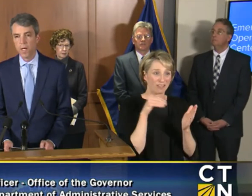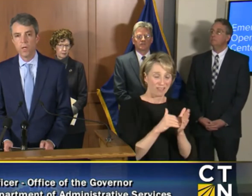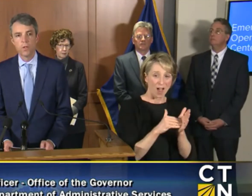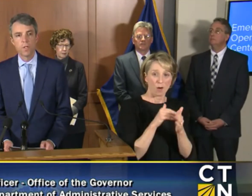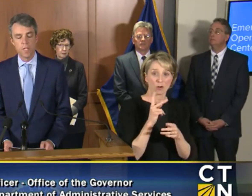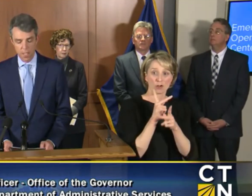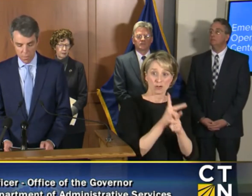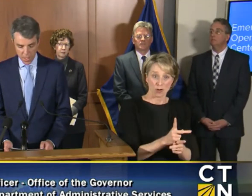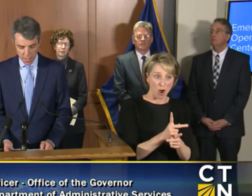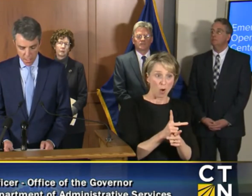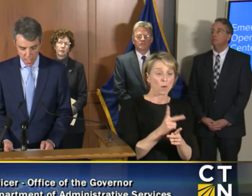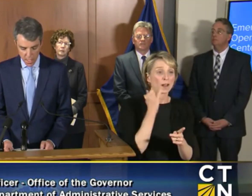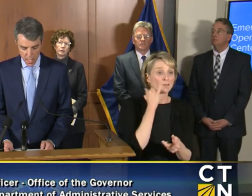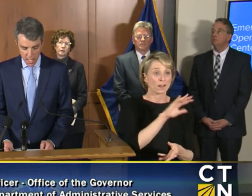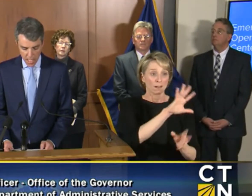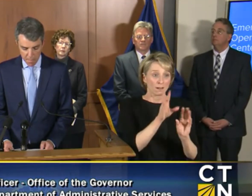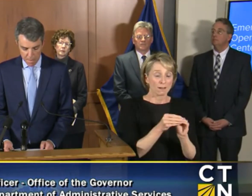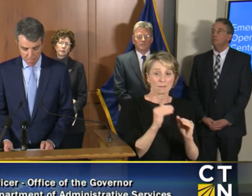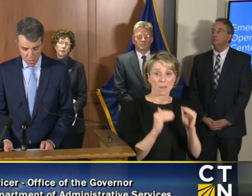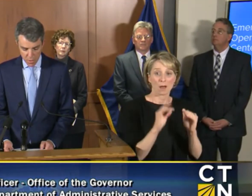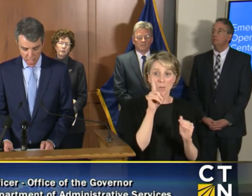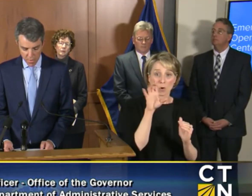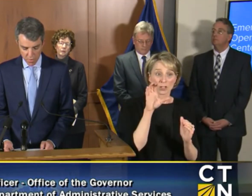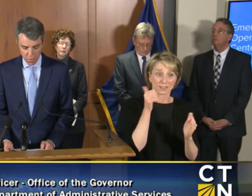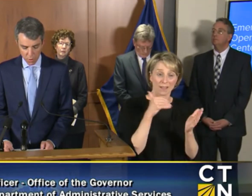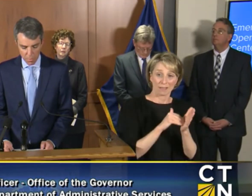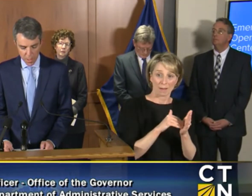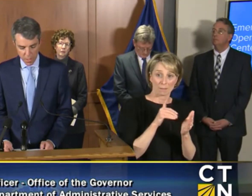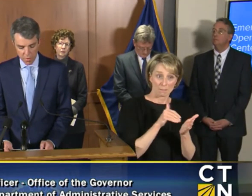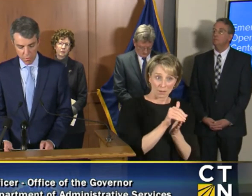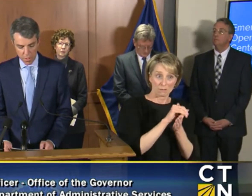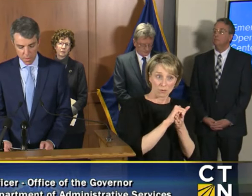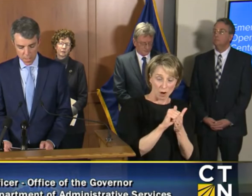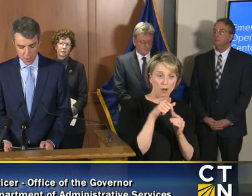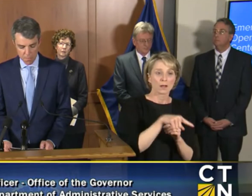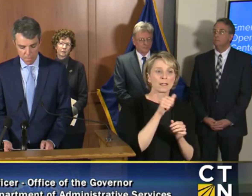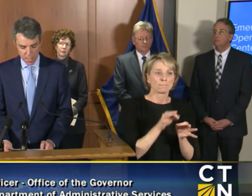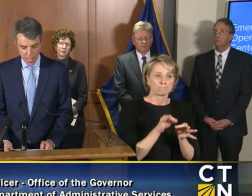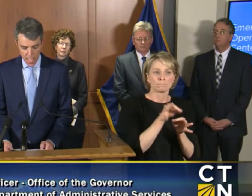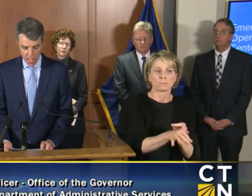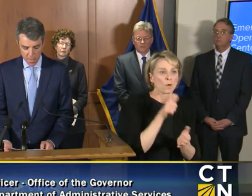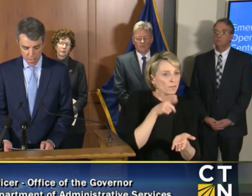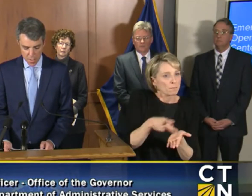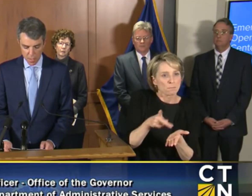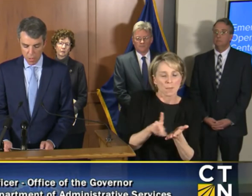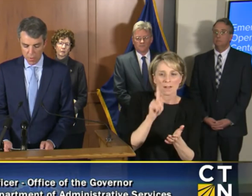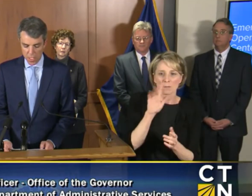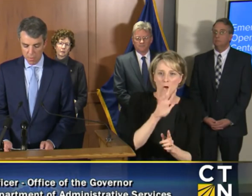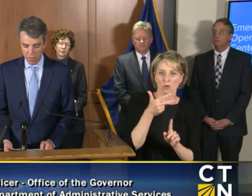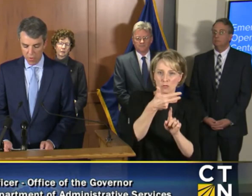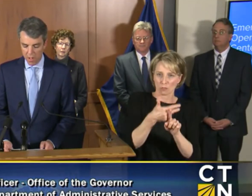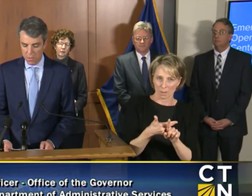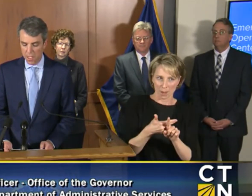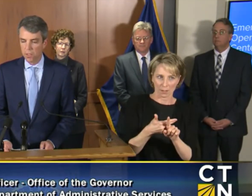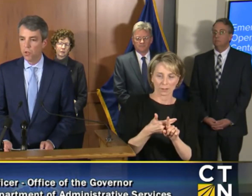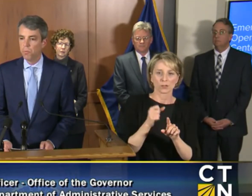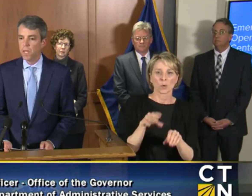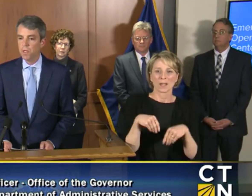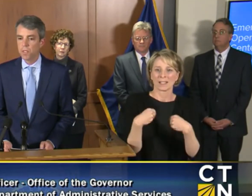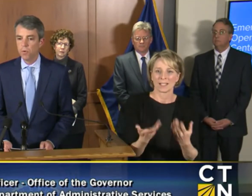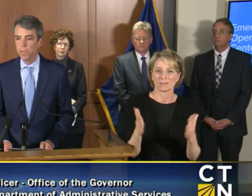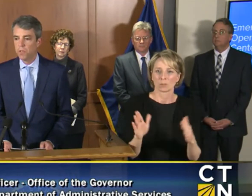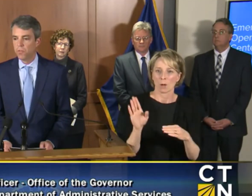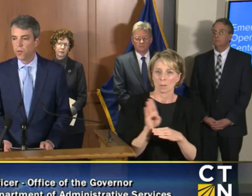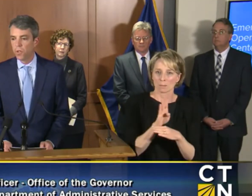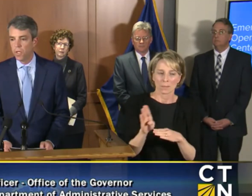balance of about $110 million to have a deferral period of 3 months. This represents about $5 million in loan